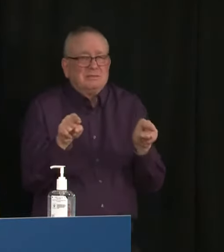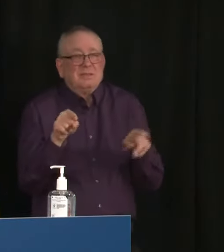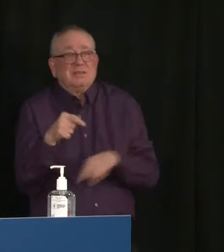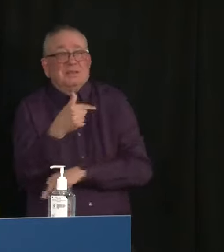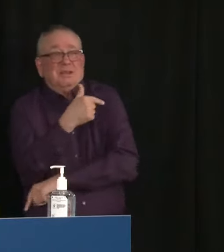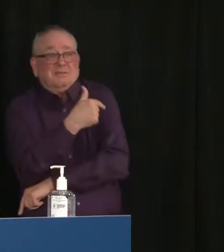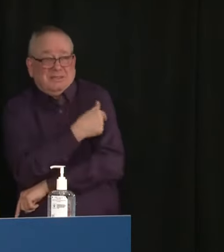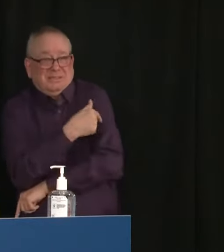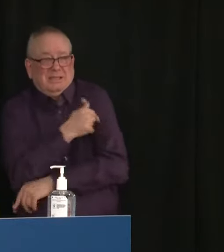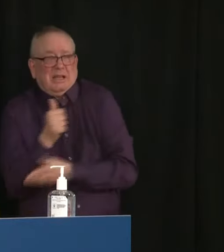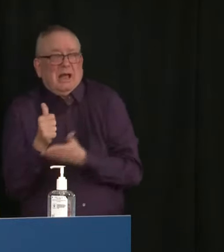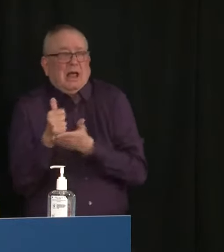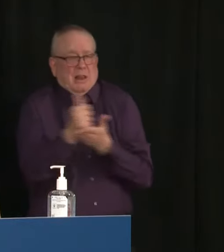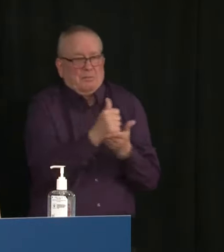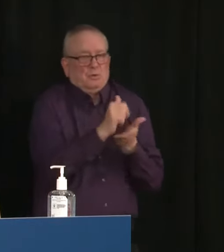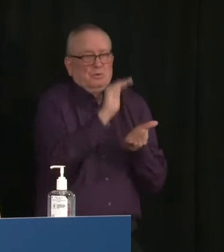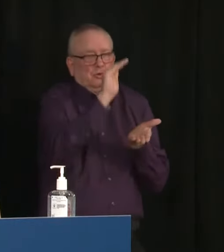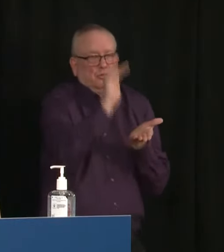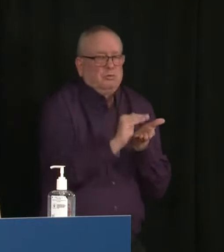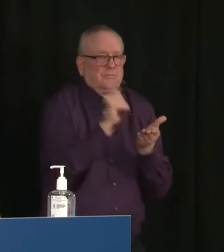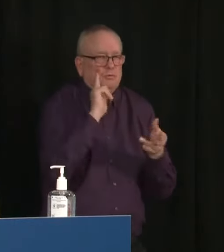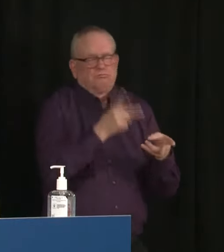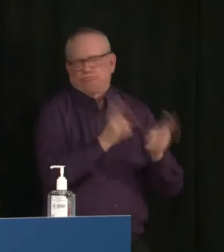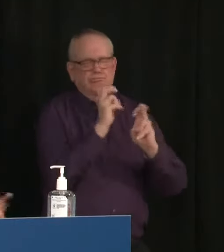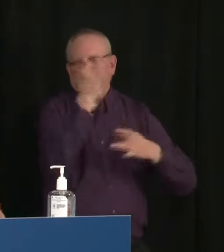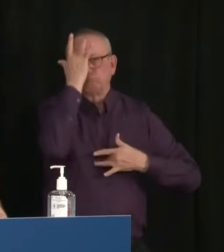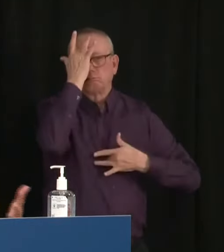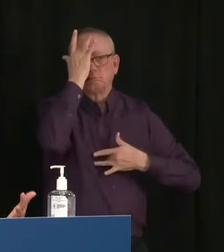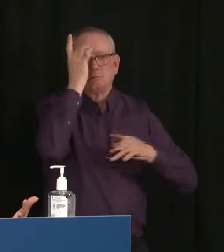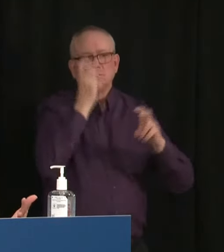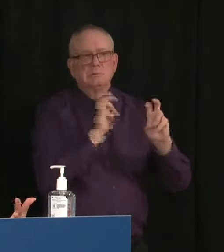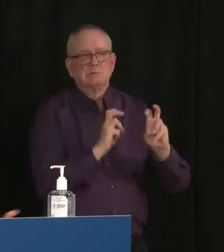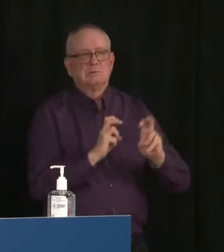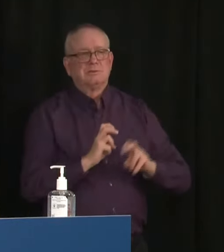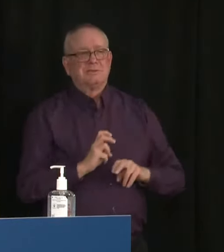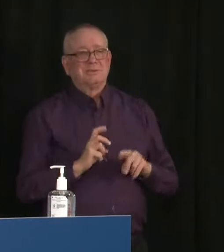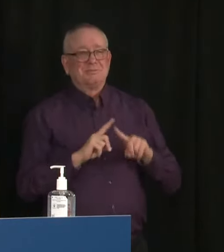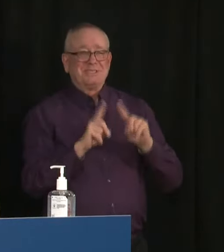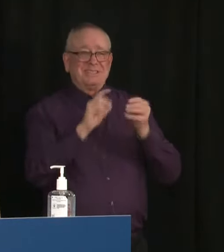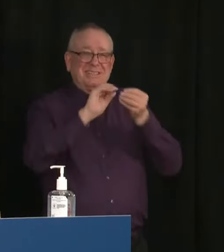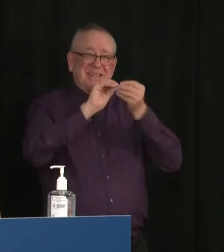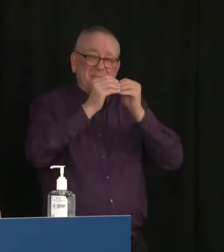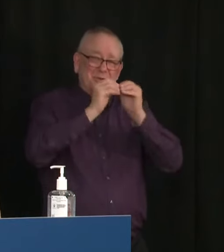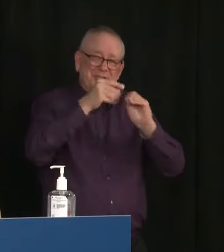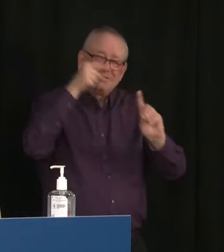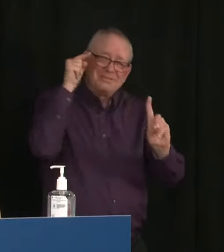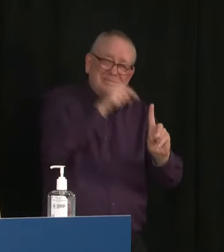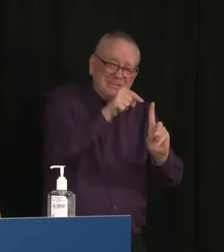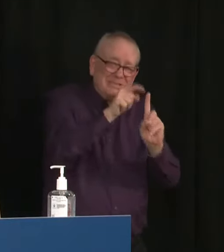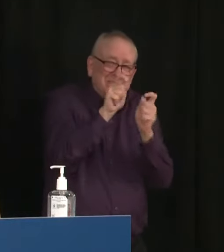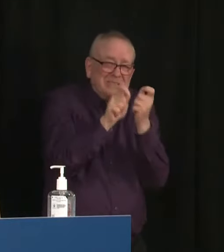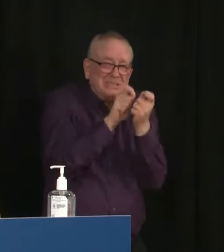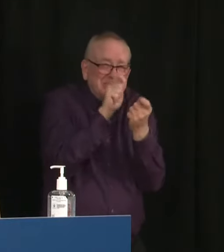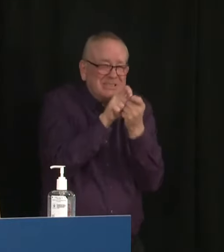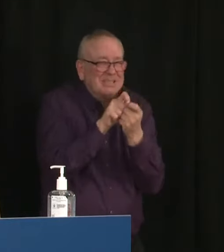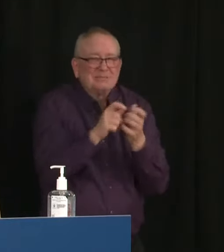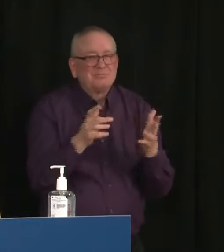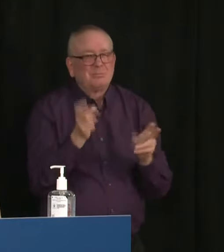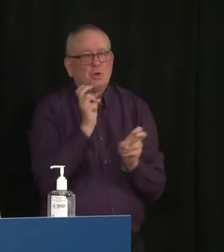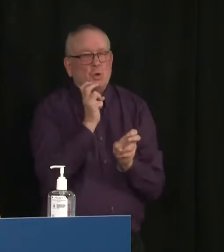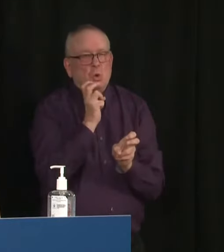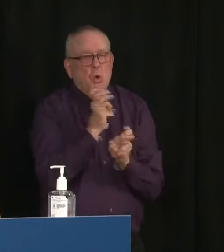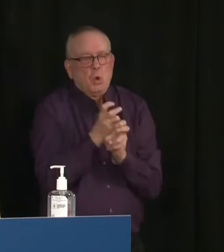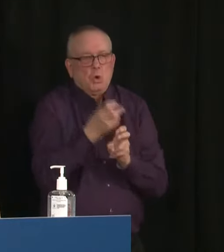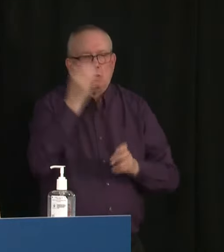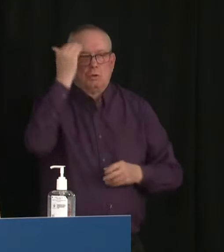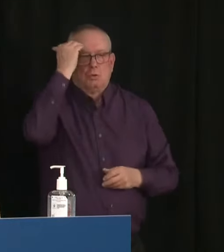even with those variant strains. So it's difficult to give any single number, but the bottom line is that even if someone has had COVID-19,